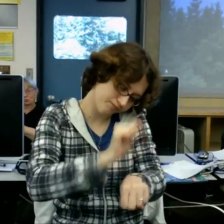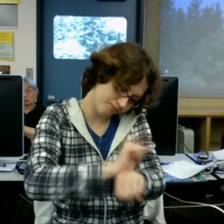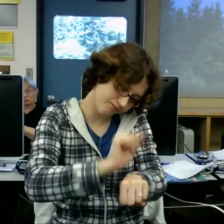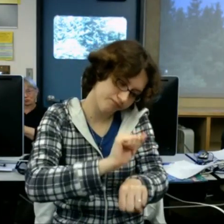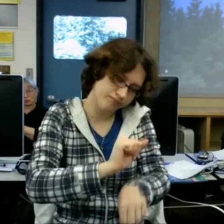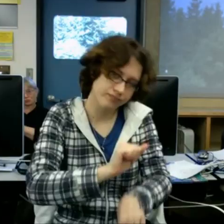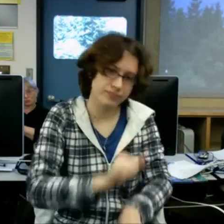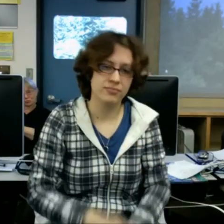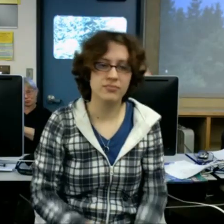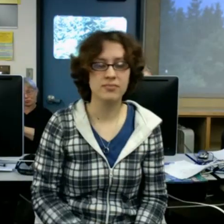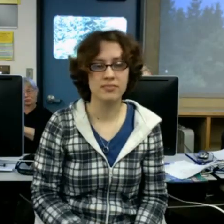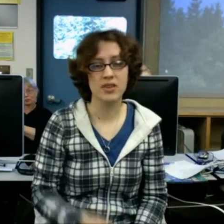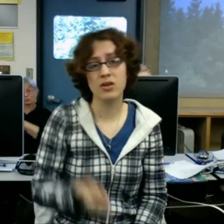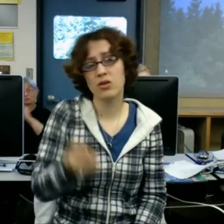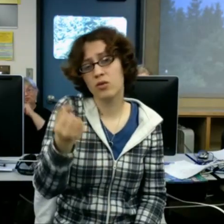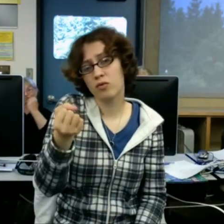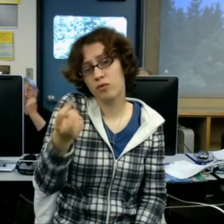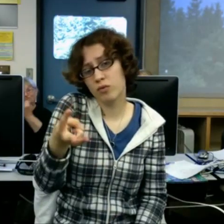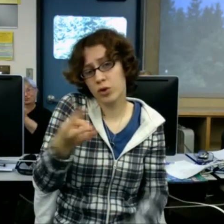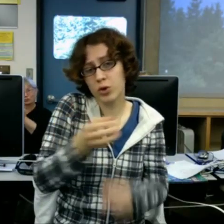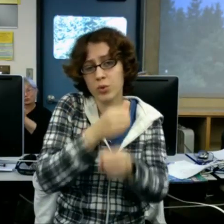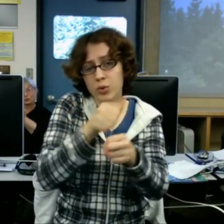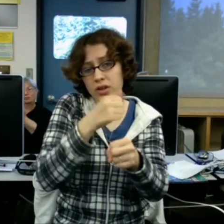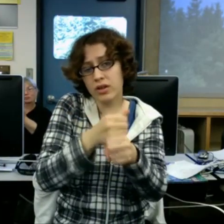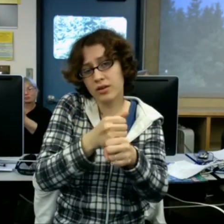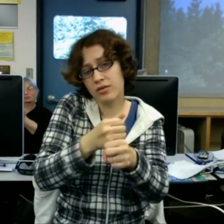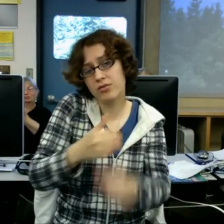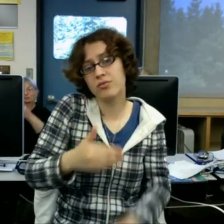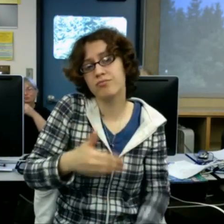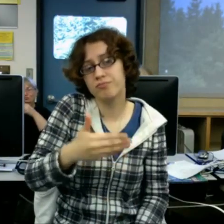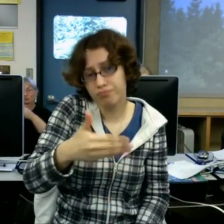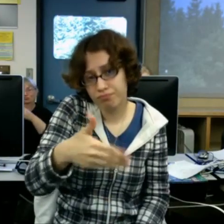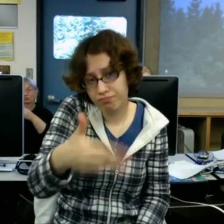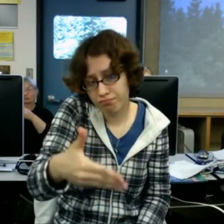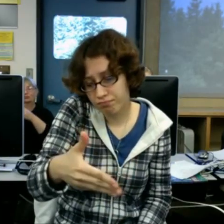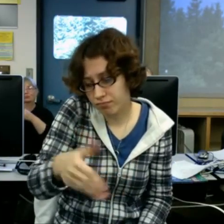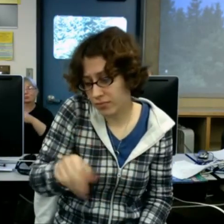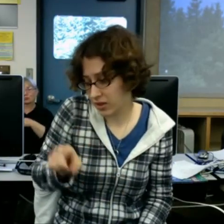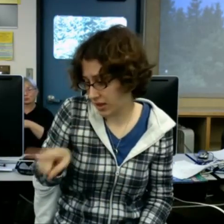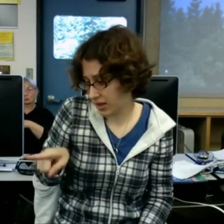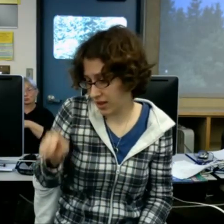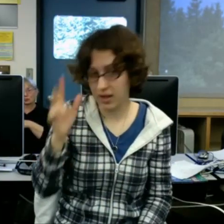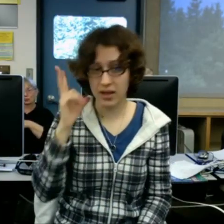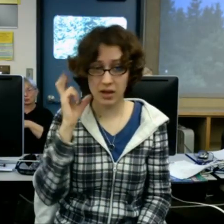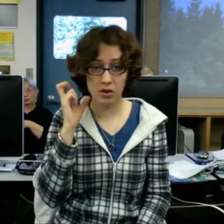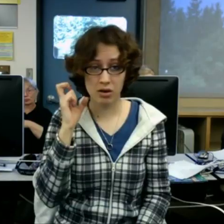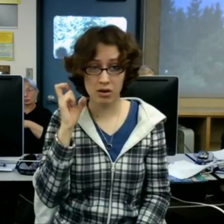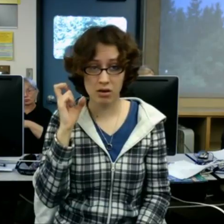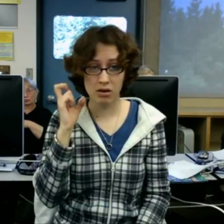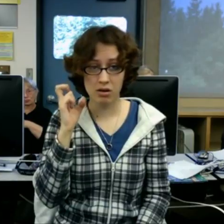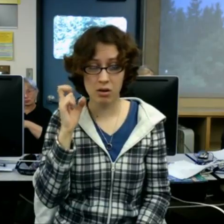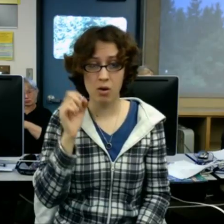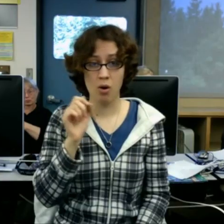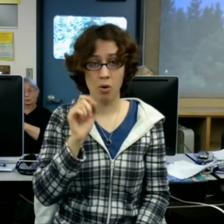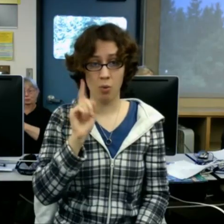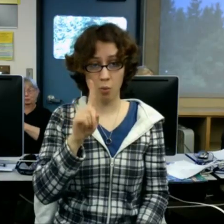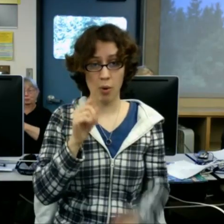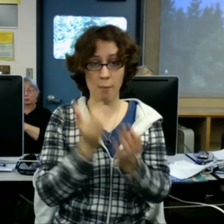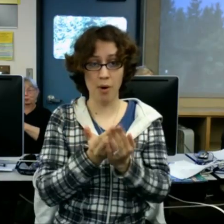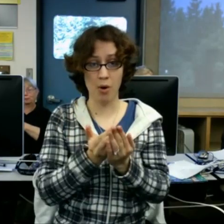hard. A few years went by, and the father heard that one